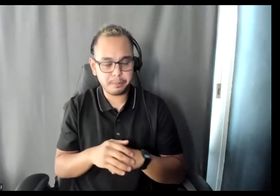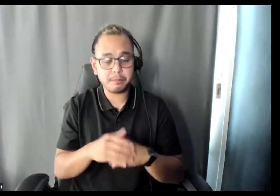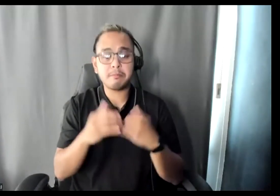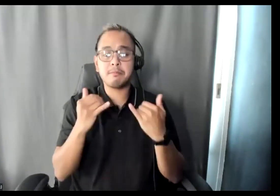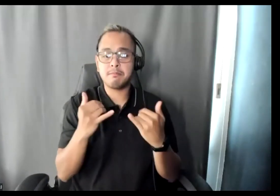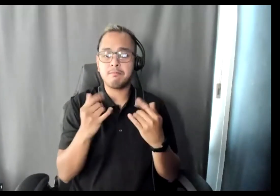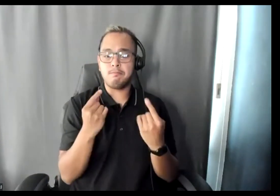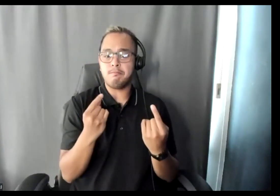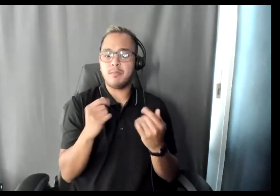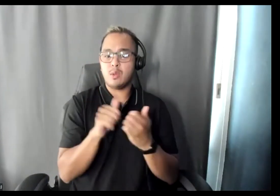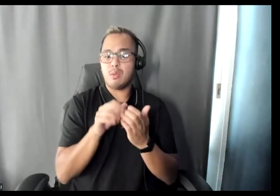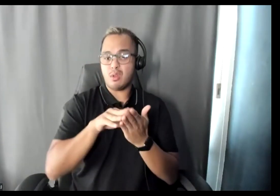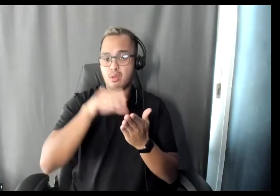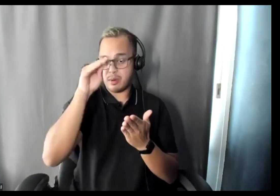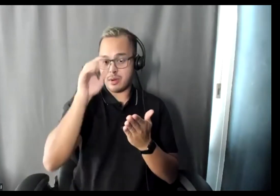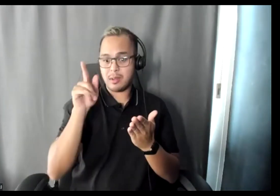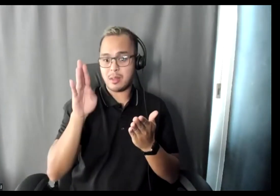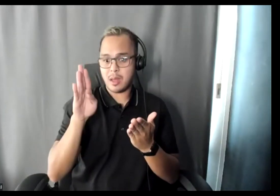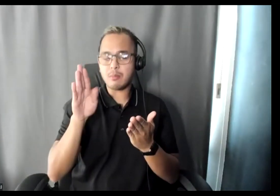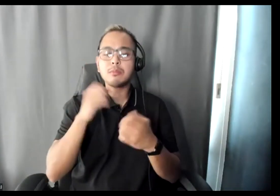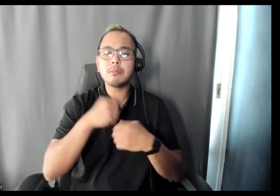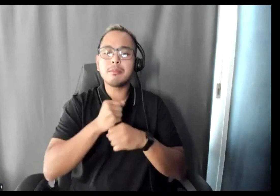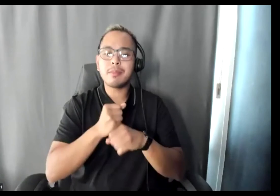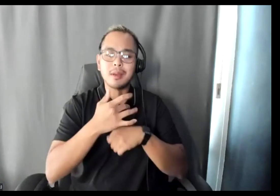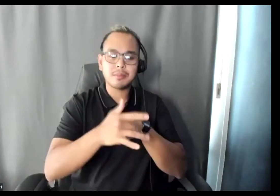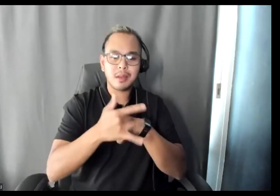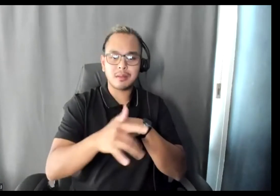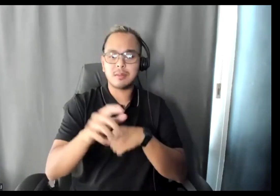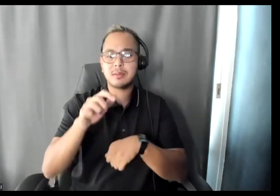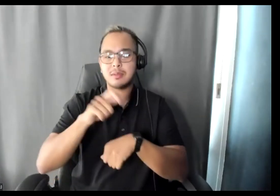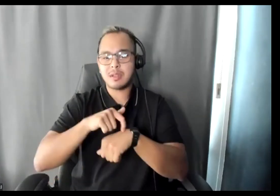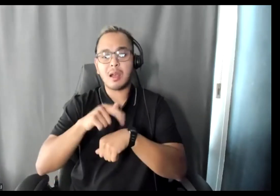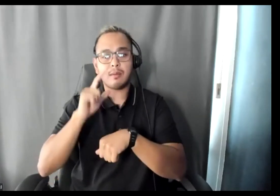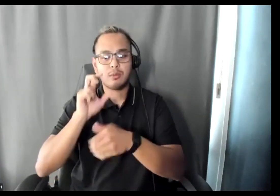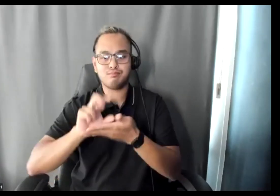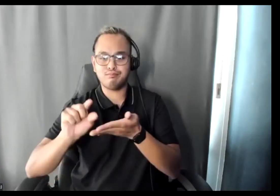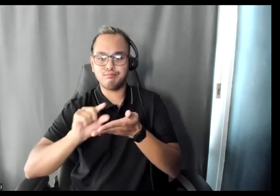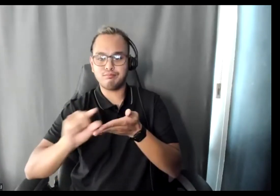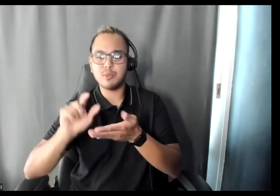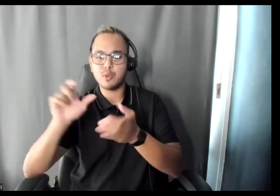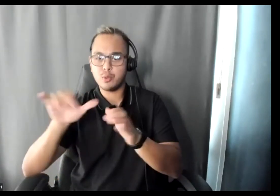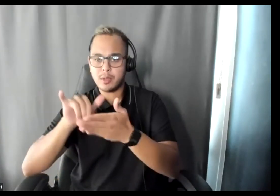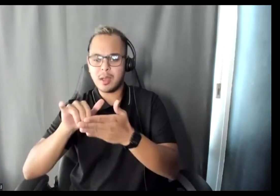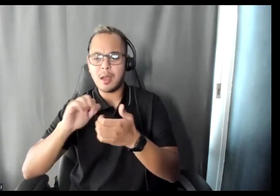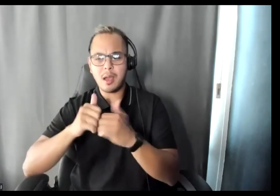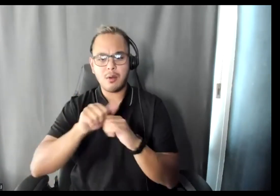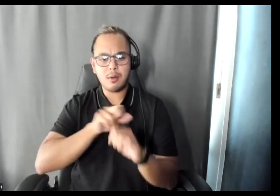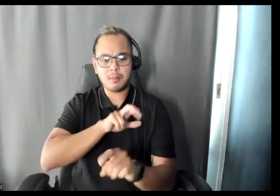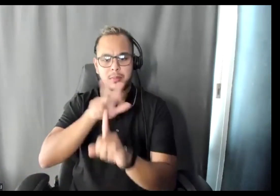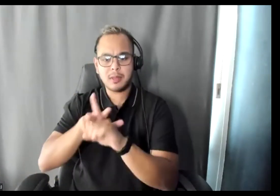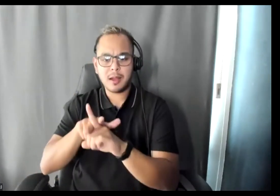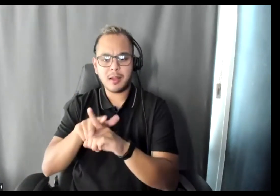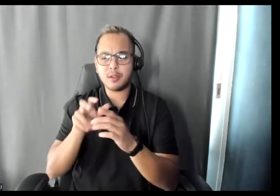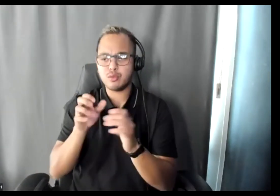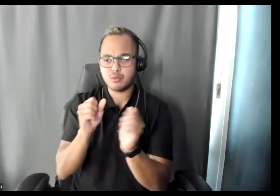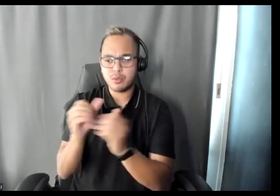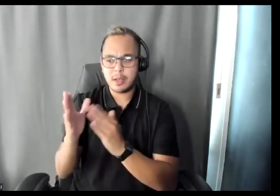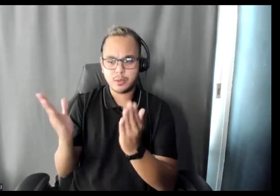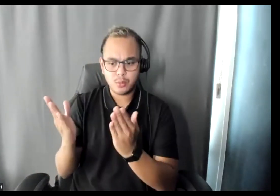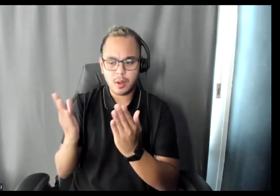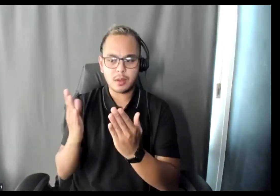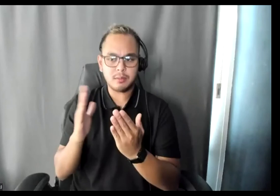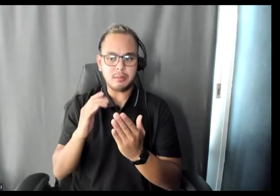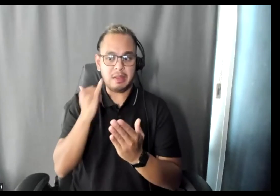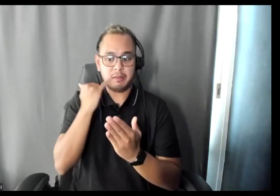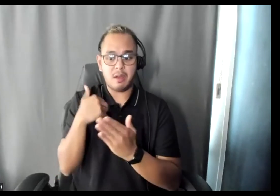in this Learning Lab series is create some space and time to help you do that. Really think about, how do I apply this? What's the strategy? What are the implications of